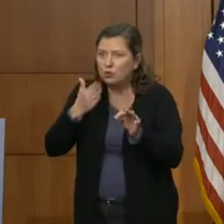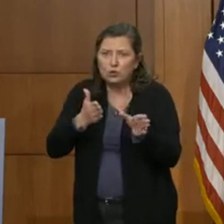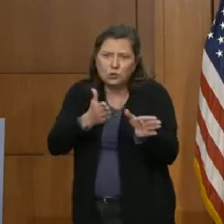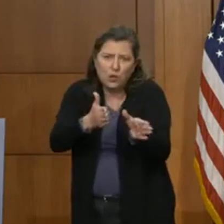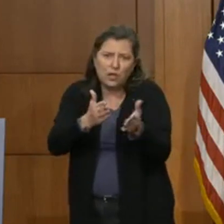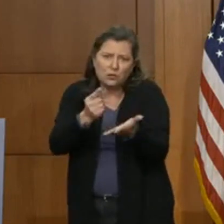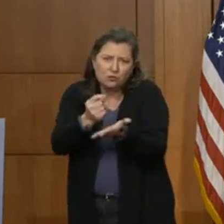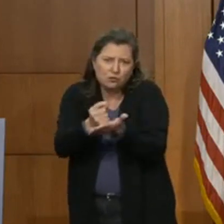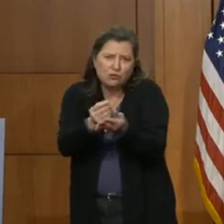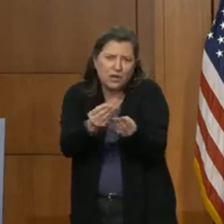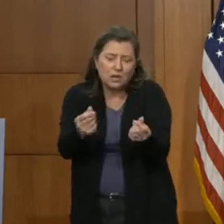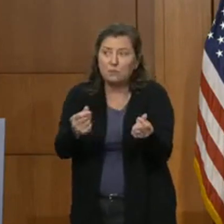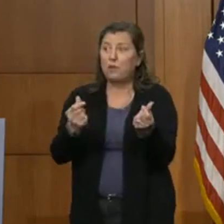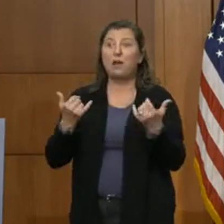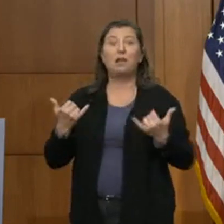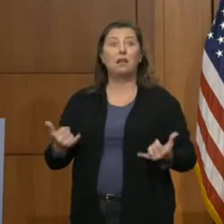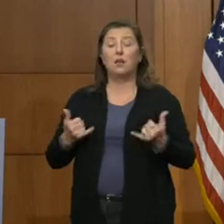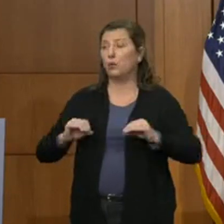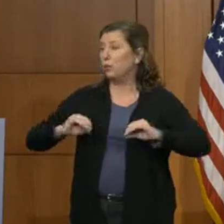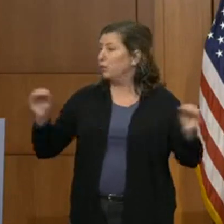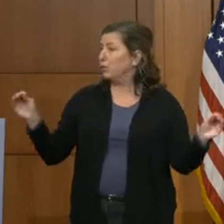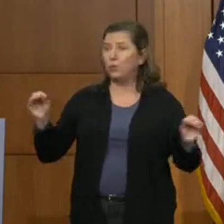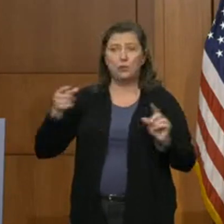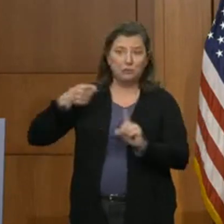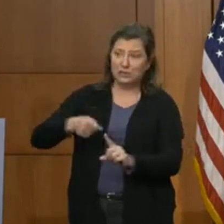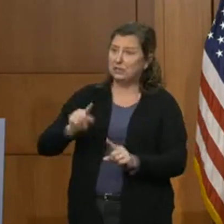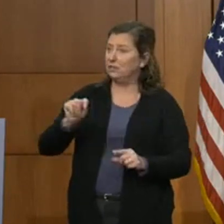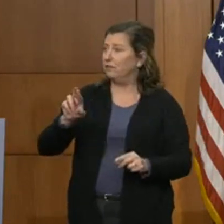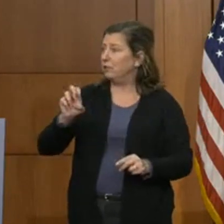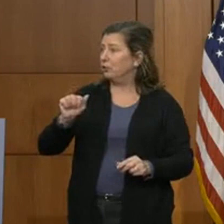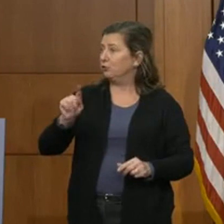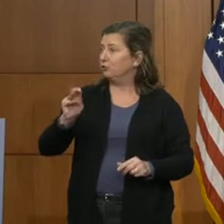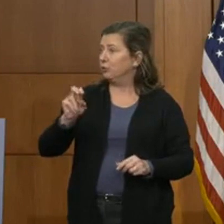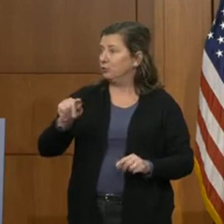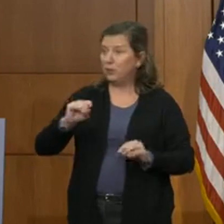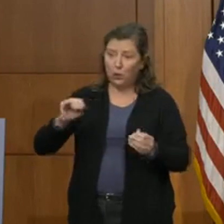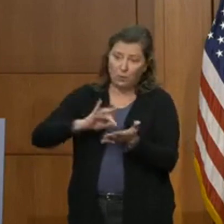to date, we do not have a specific treatment for COVID-19.